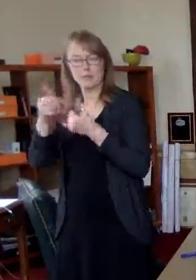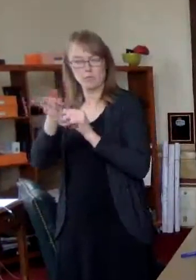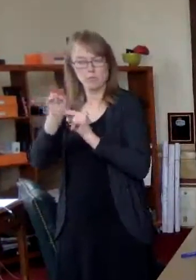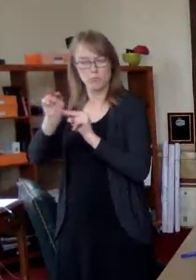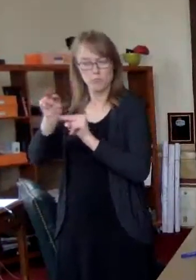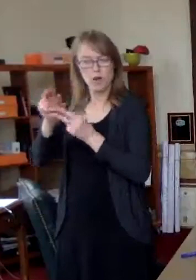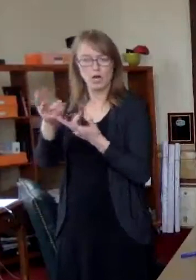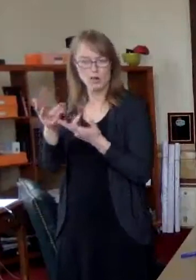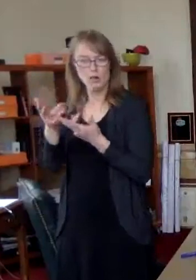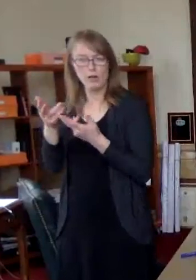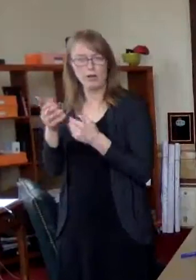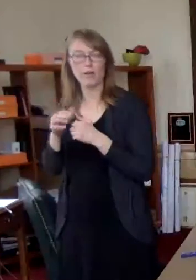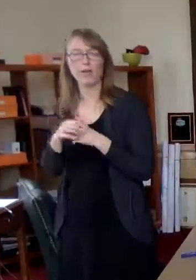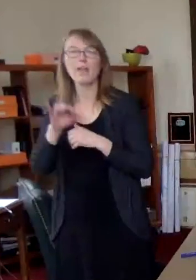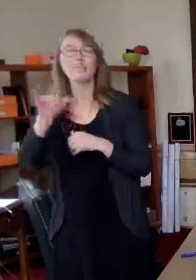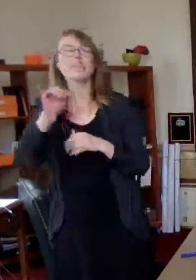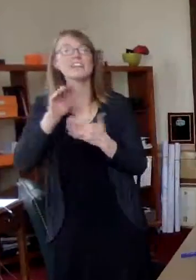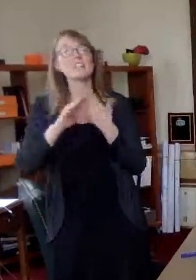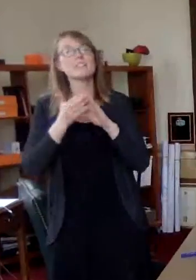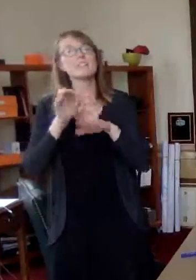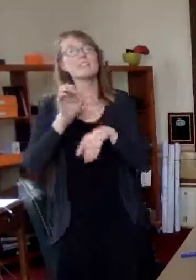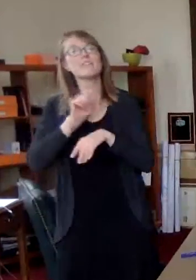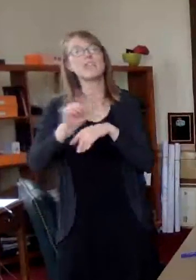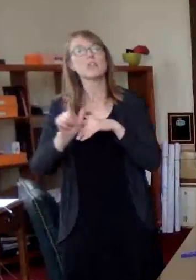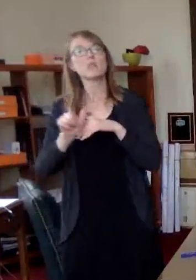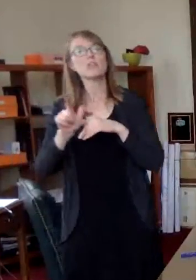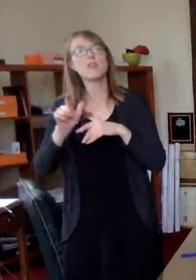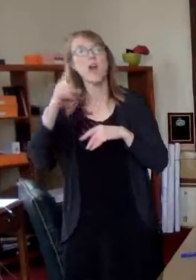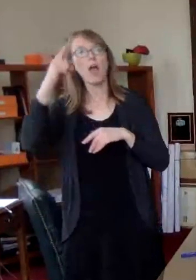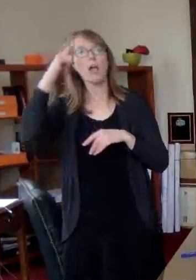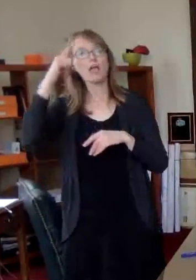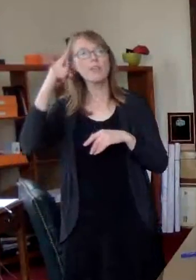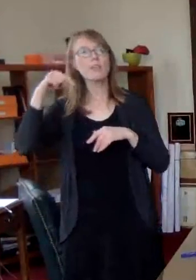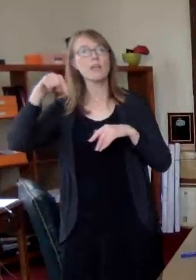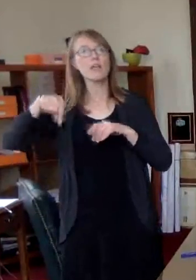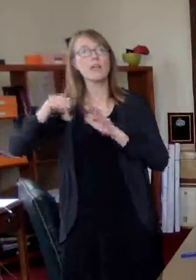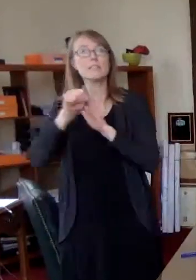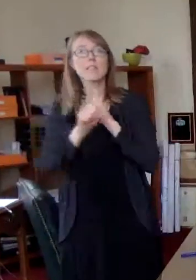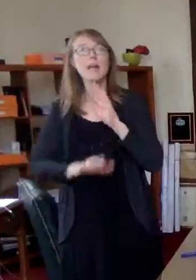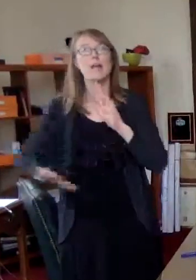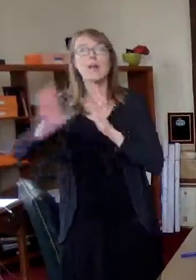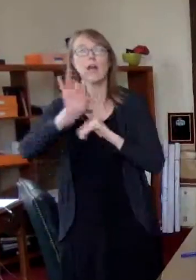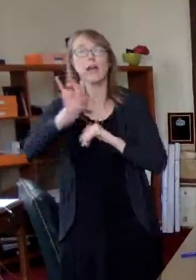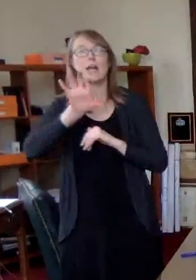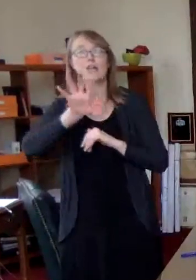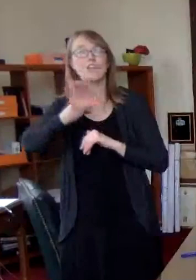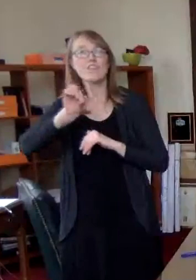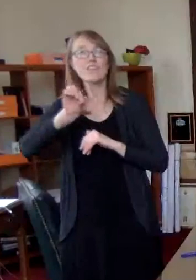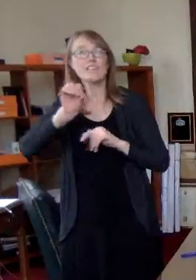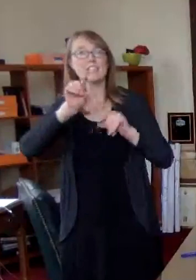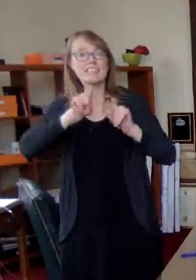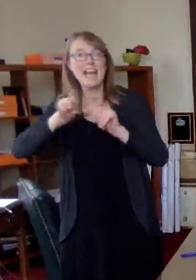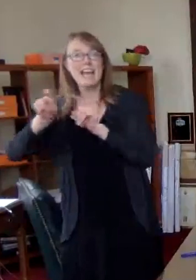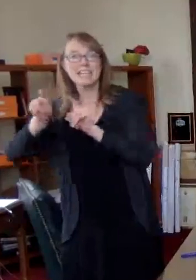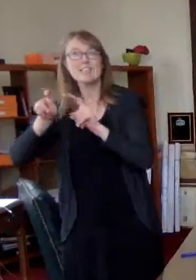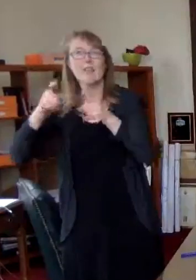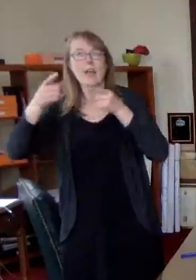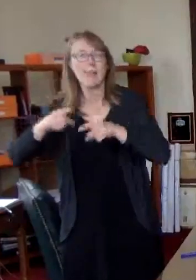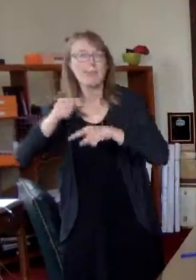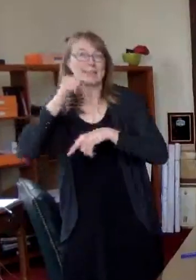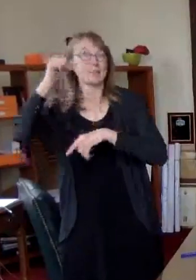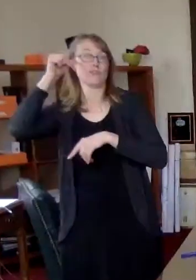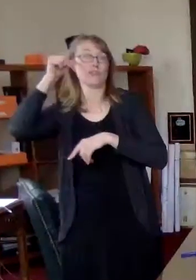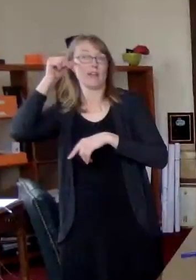but statewide, I believe there have been about 850 tests given through the end of the day yesterday. We need